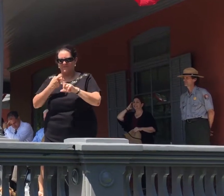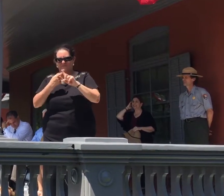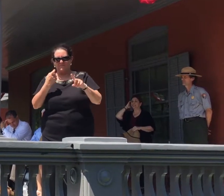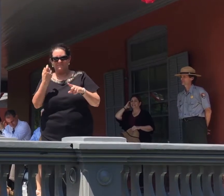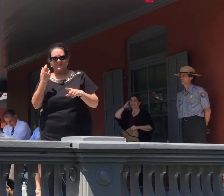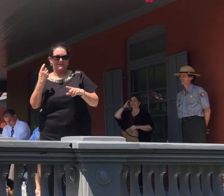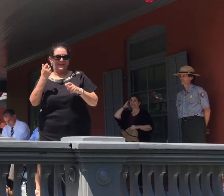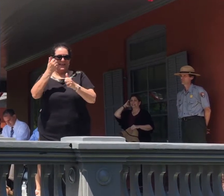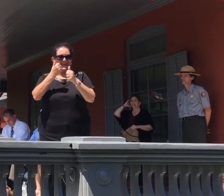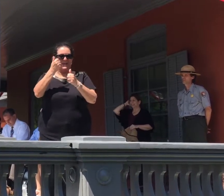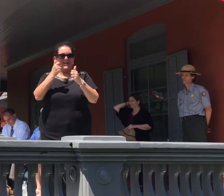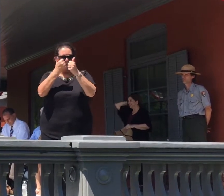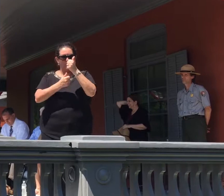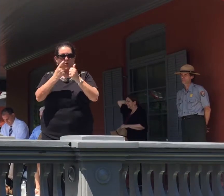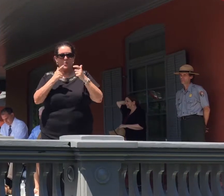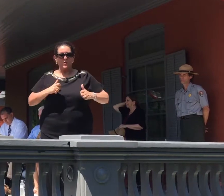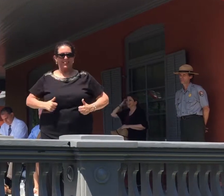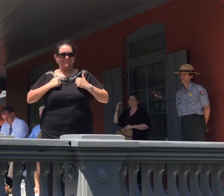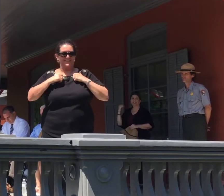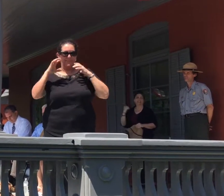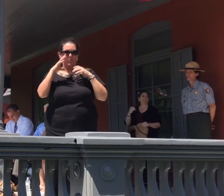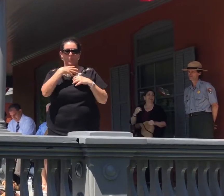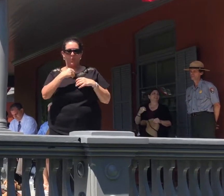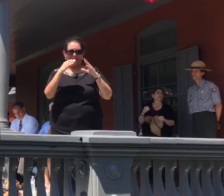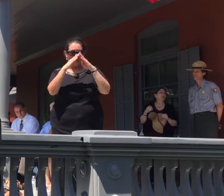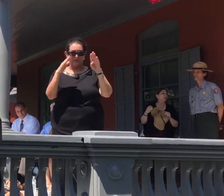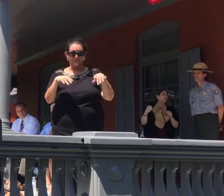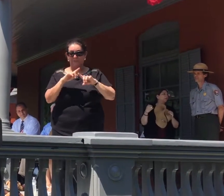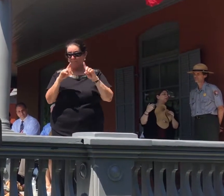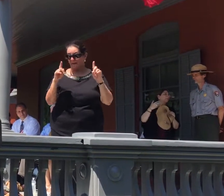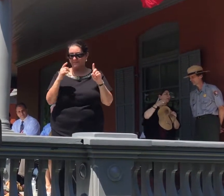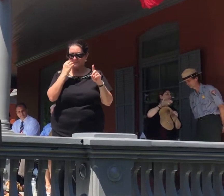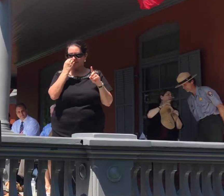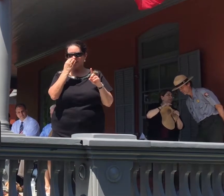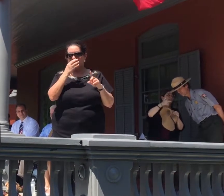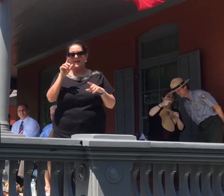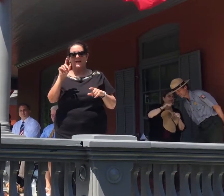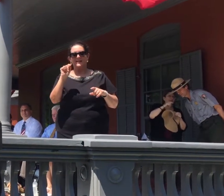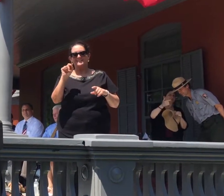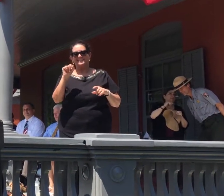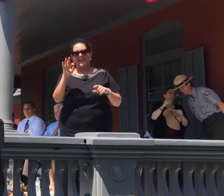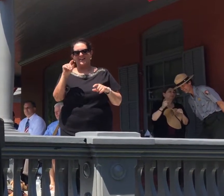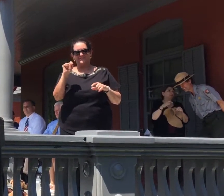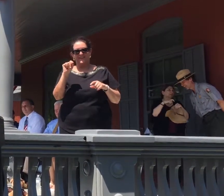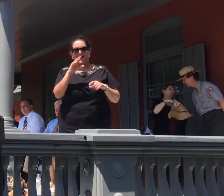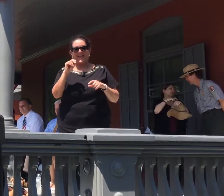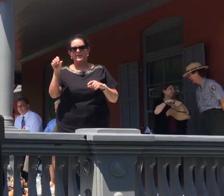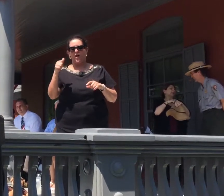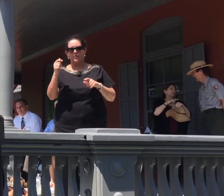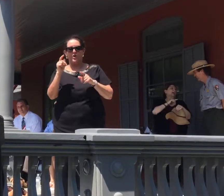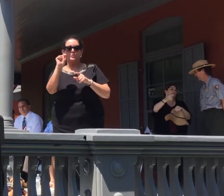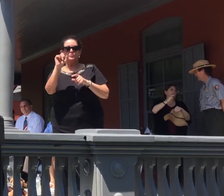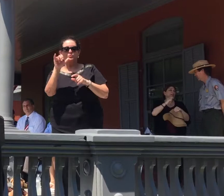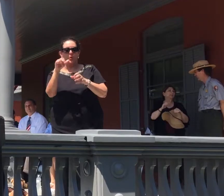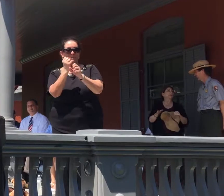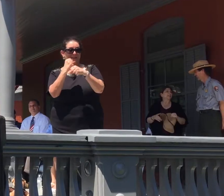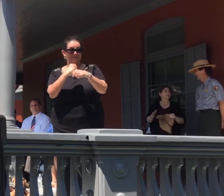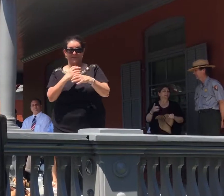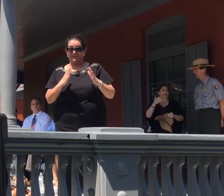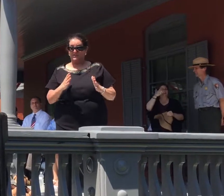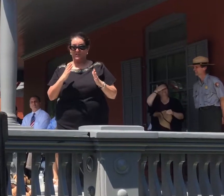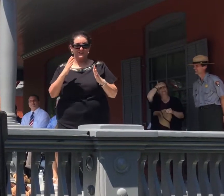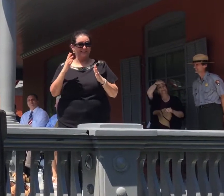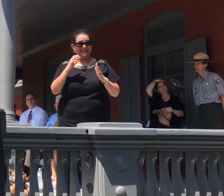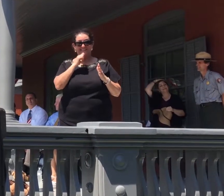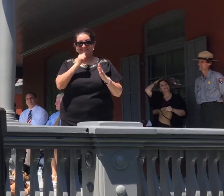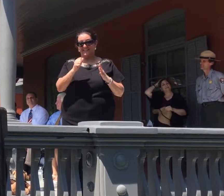of 1600 Pennsylvania Avenue, the White House. But I'm afraid, in honor of William Howard Taft and for the toy manufacturers, America's mothers